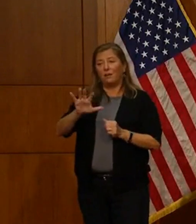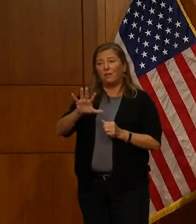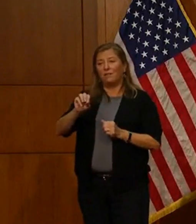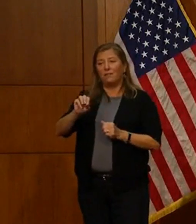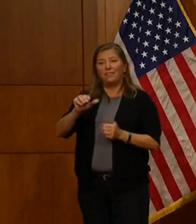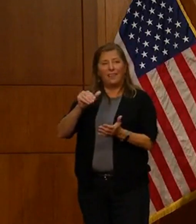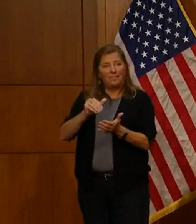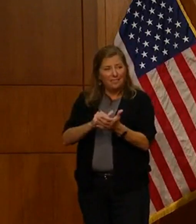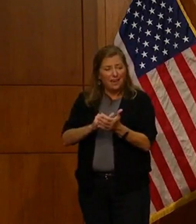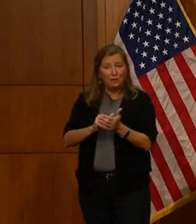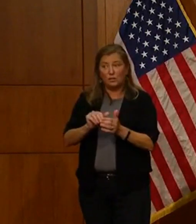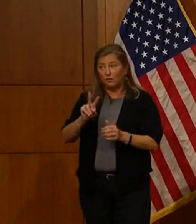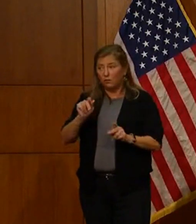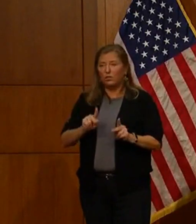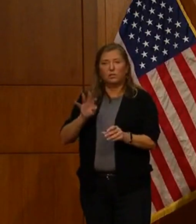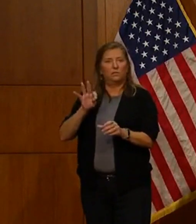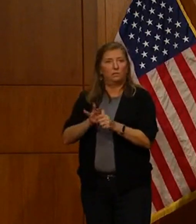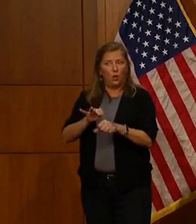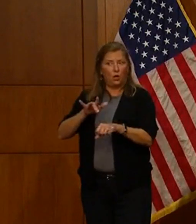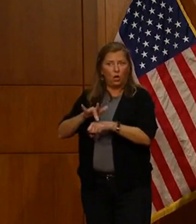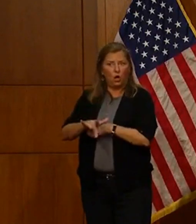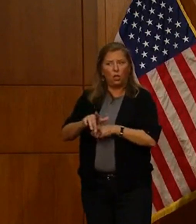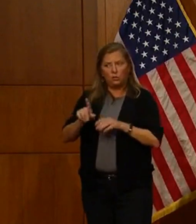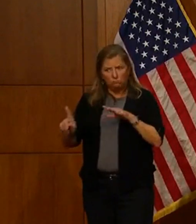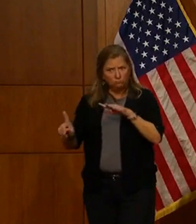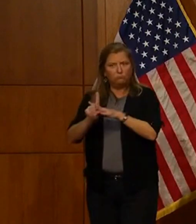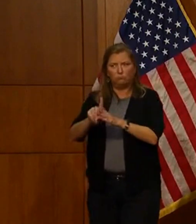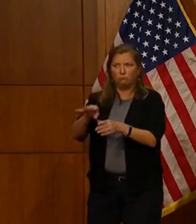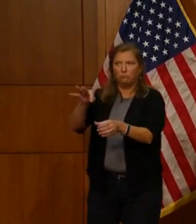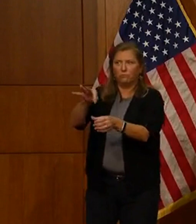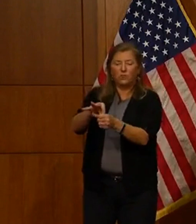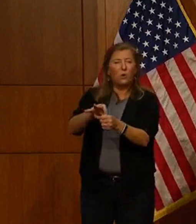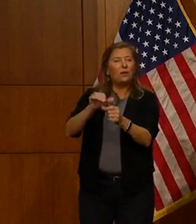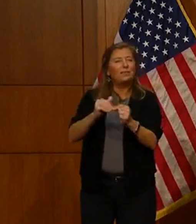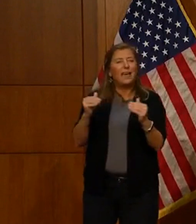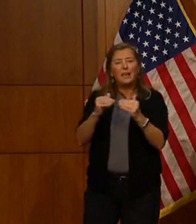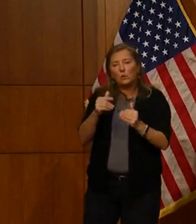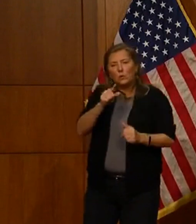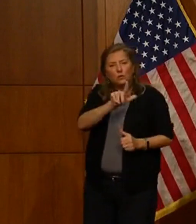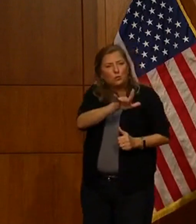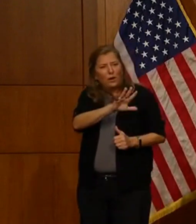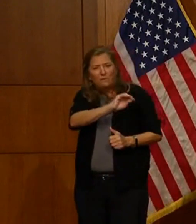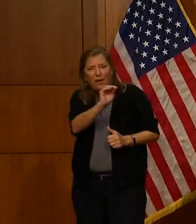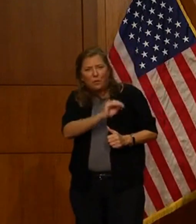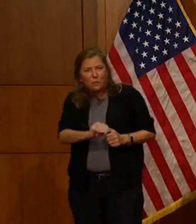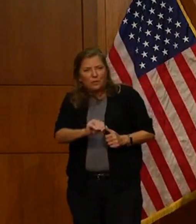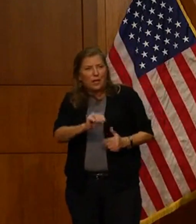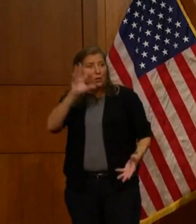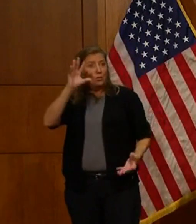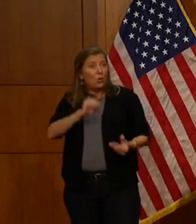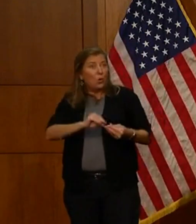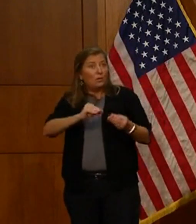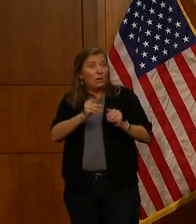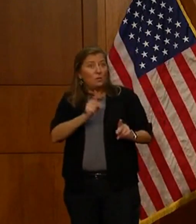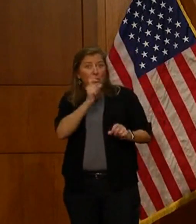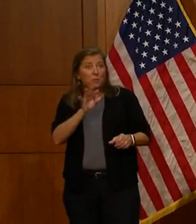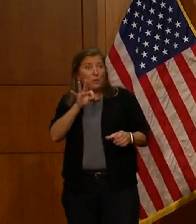550,000 Virginians have voted early in person. That's equal to 1/4 of the total voter turnout